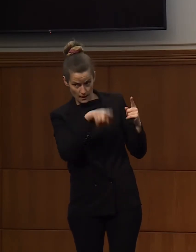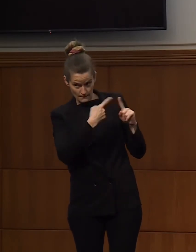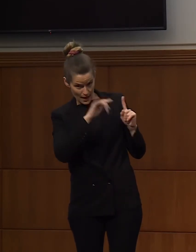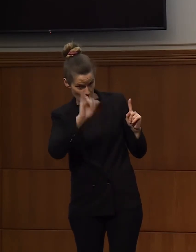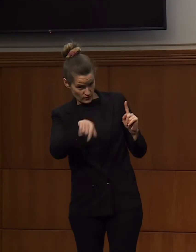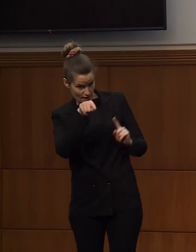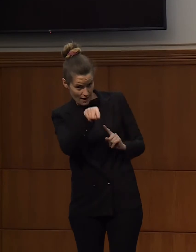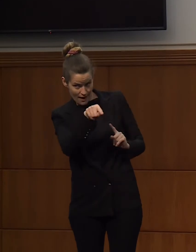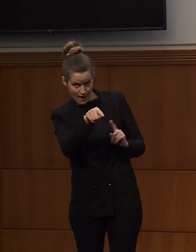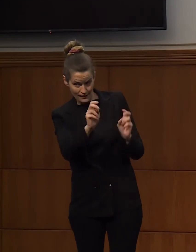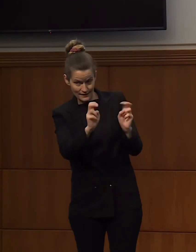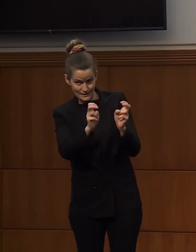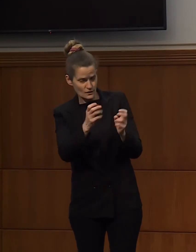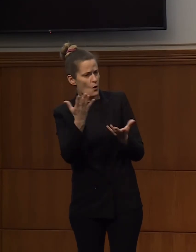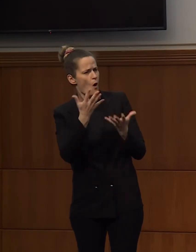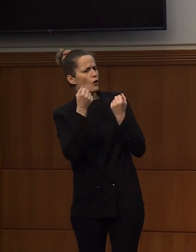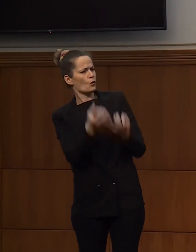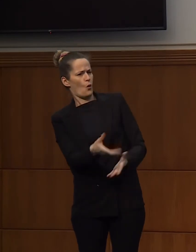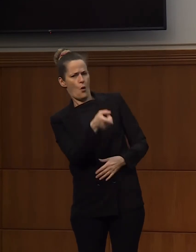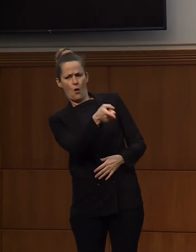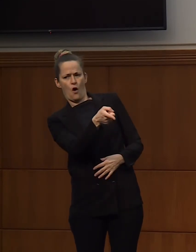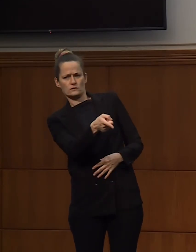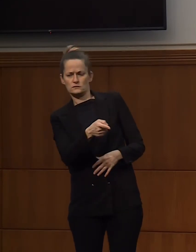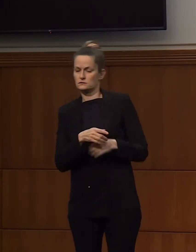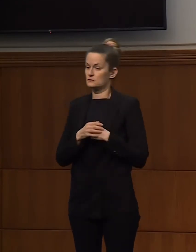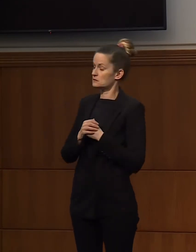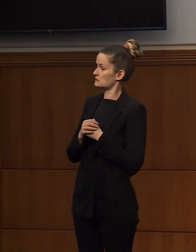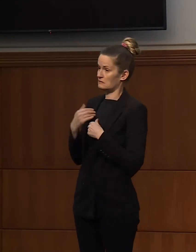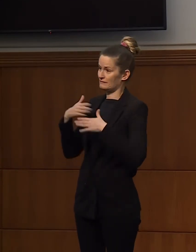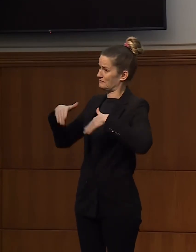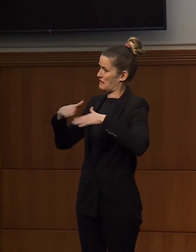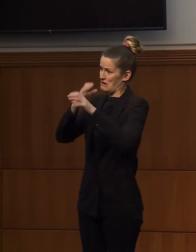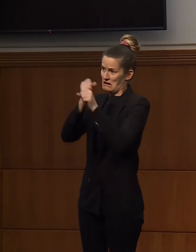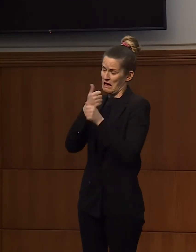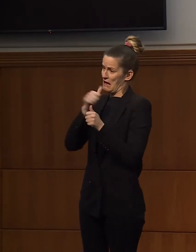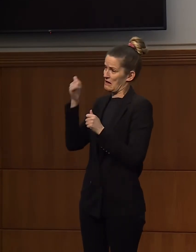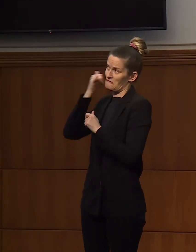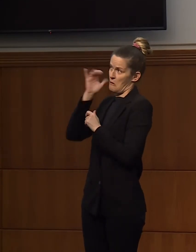we have not received a large number of calls, and I can't speak to what the cause might be.